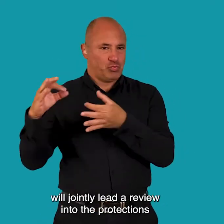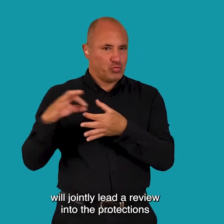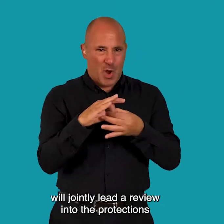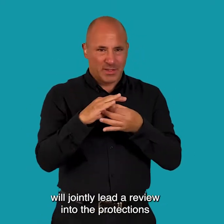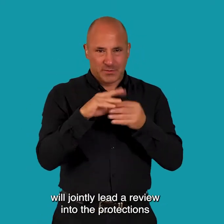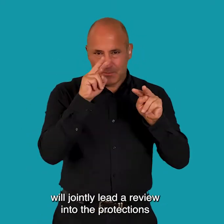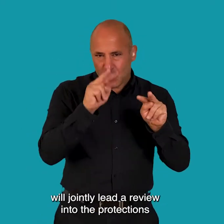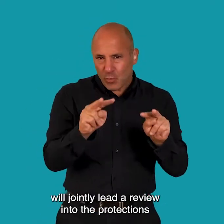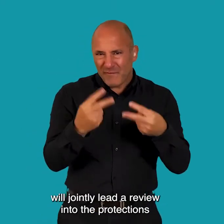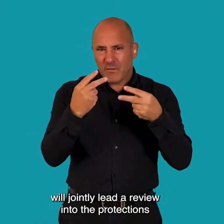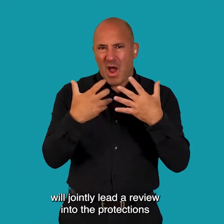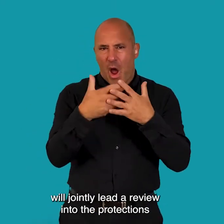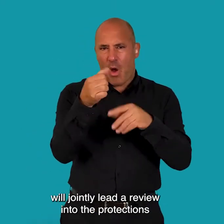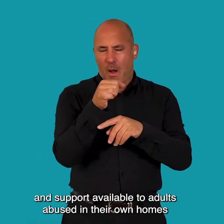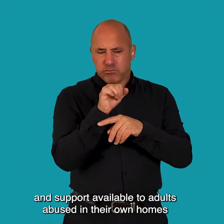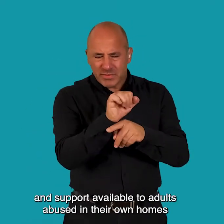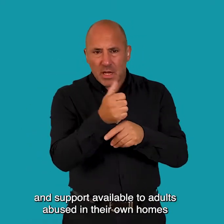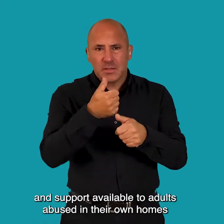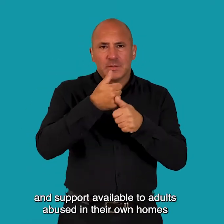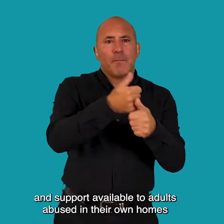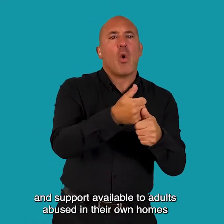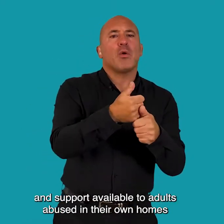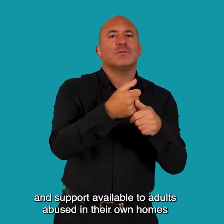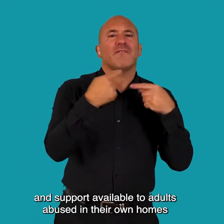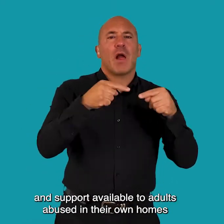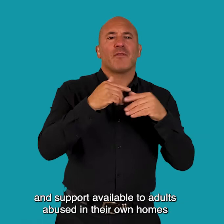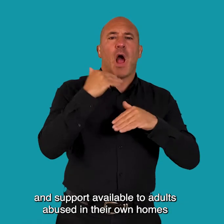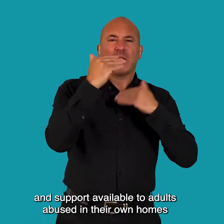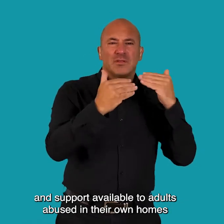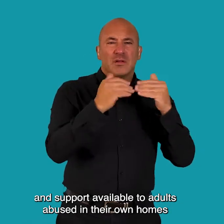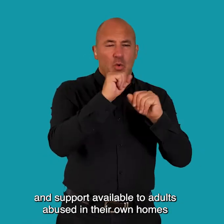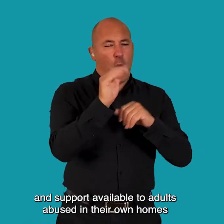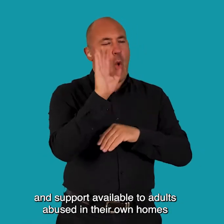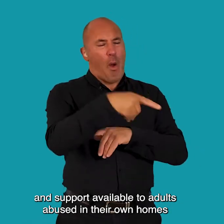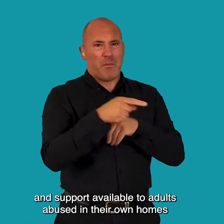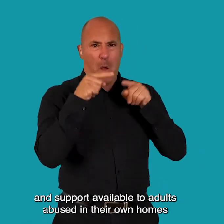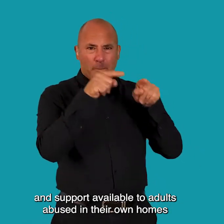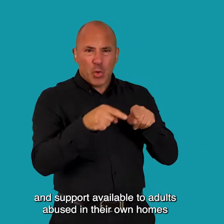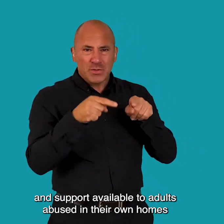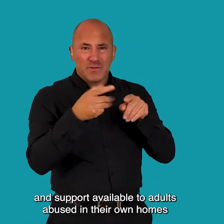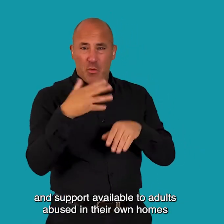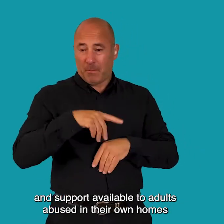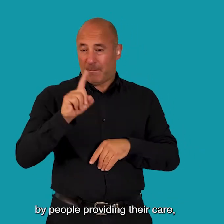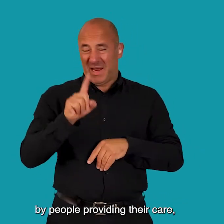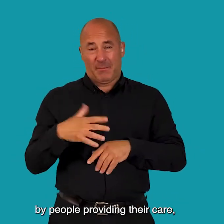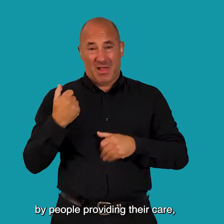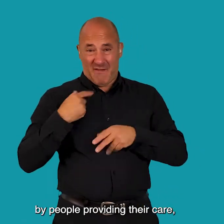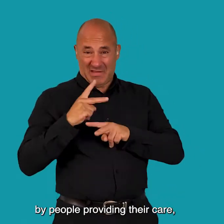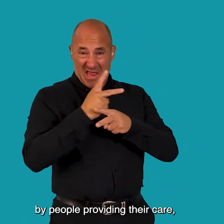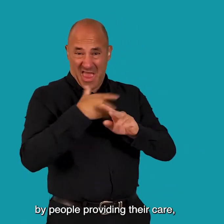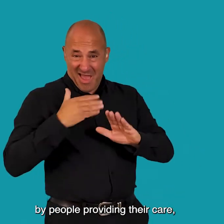review into the protections and support available to adults abused in their own homes by people providing their